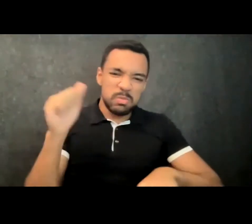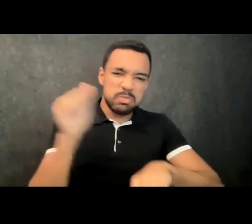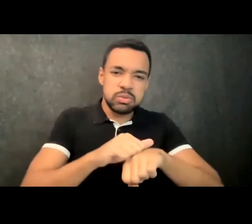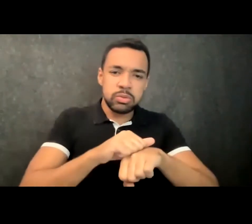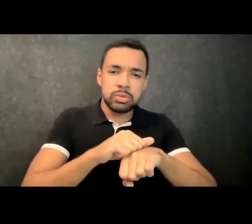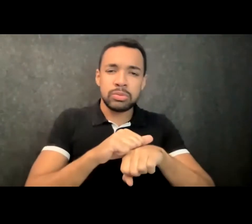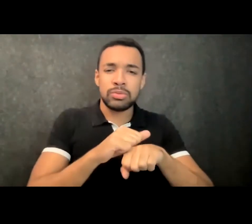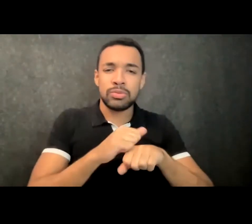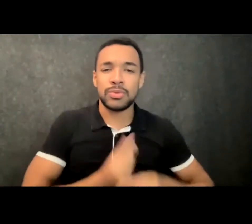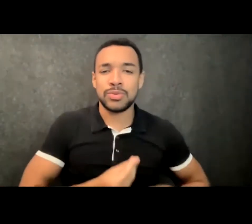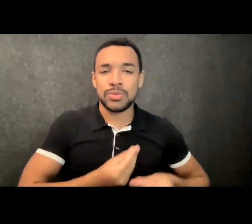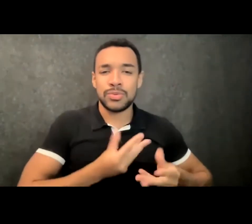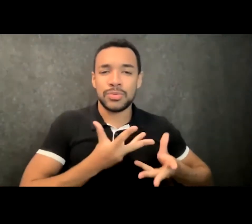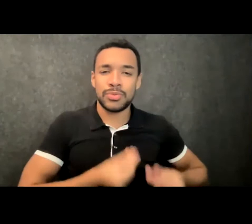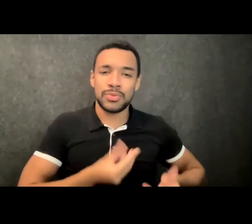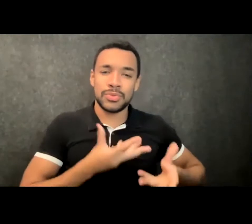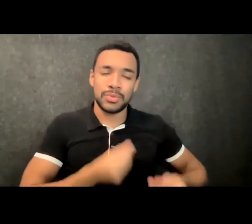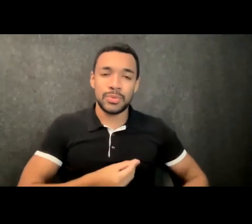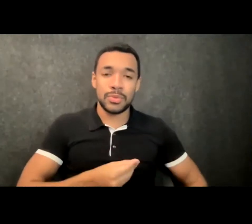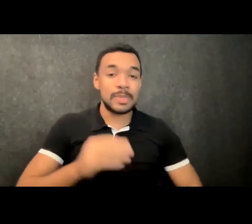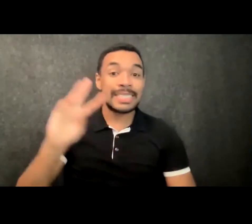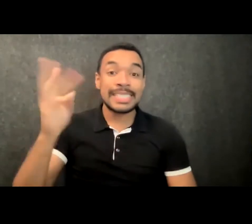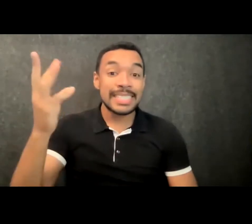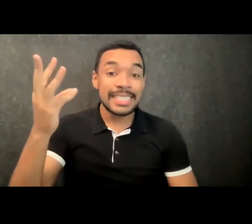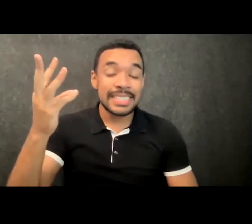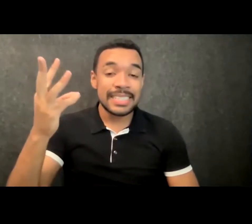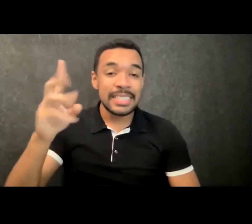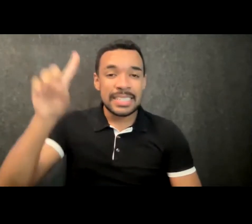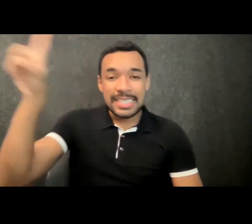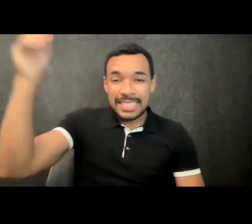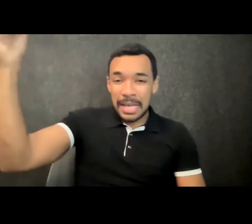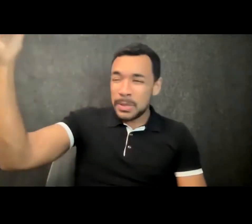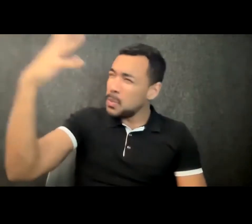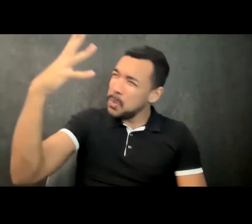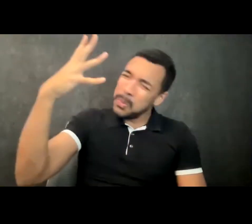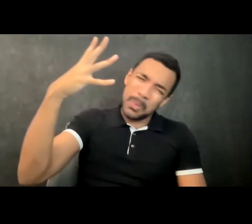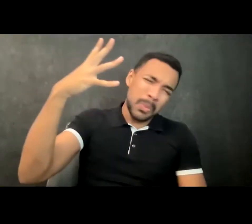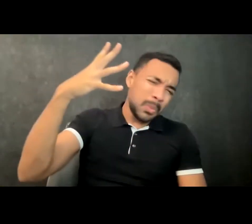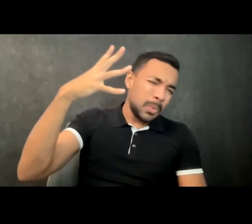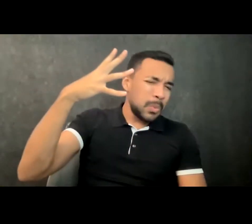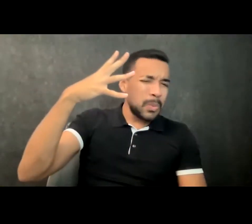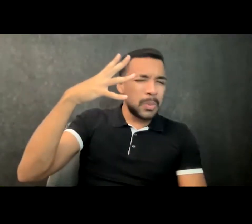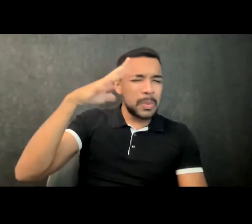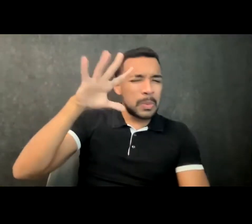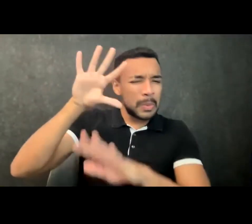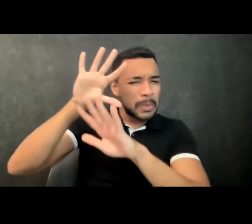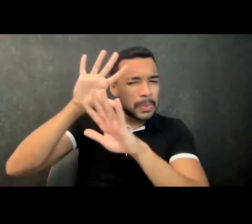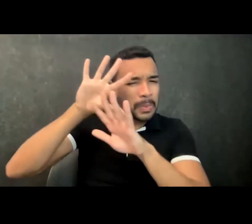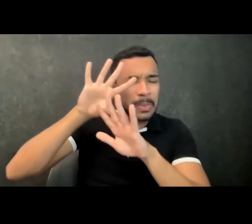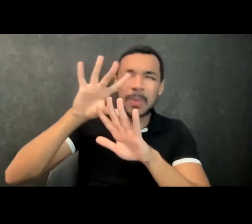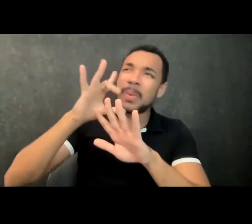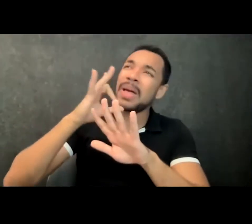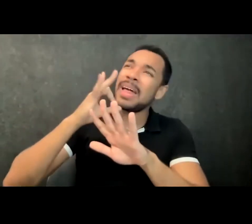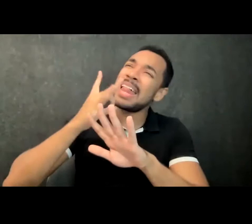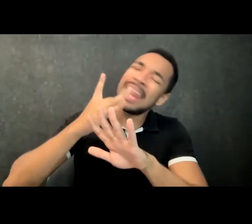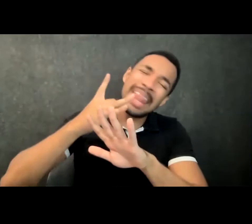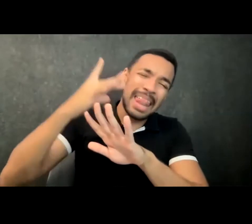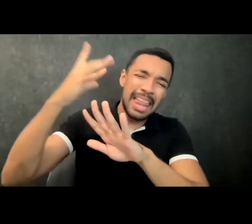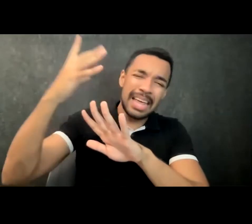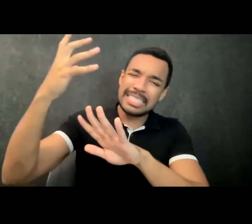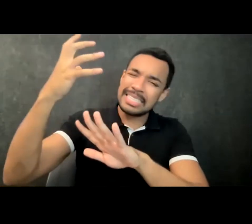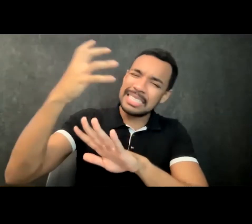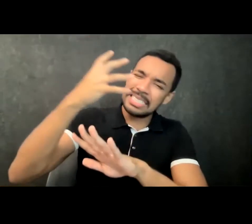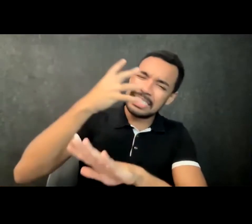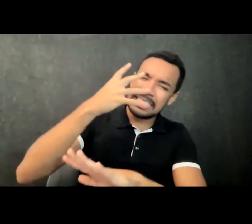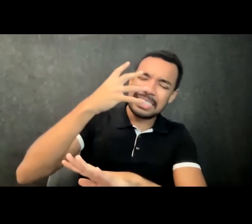6, the blazing sun is light before light. A blue sky silence I